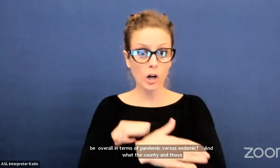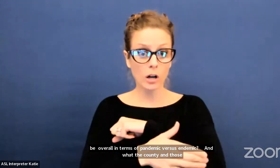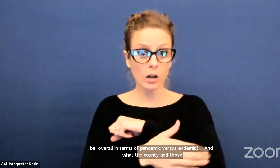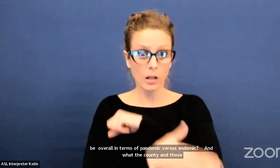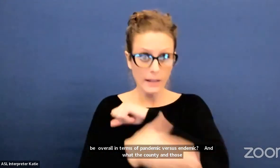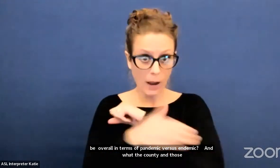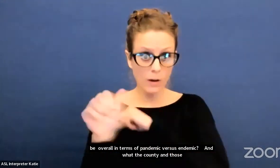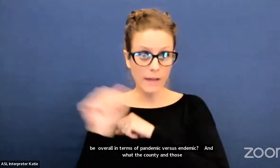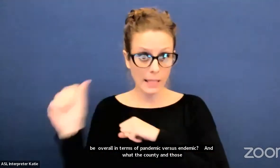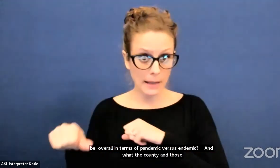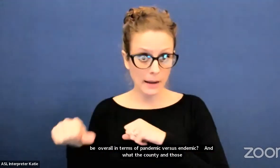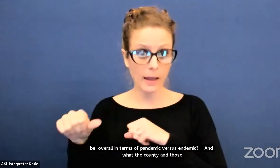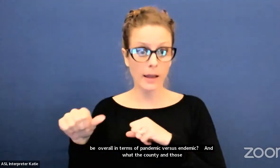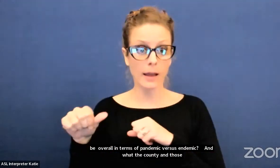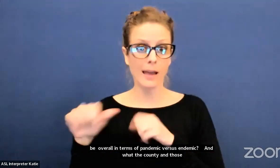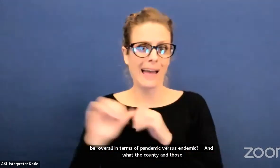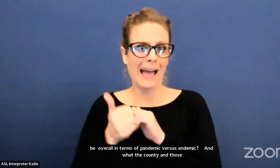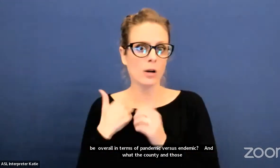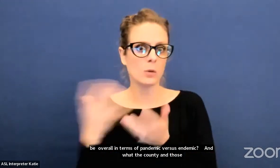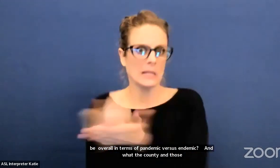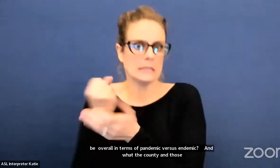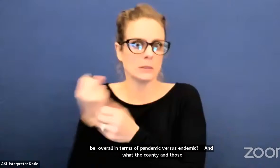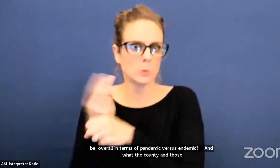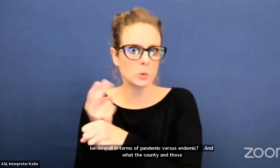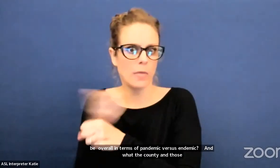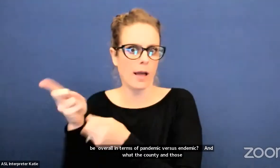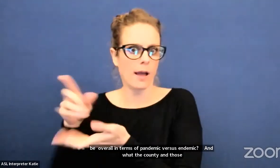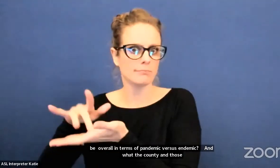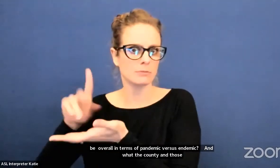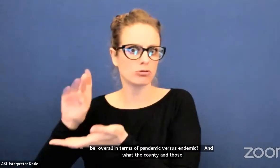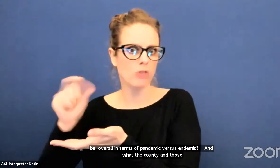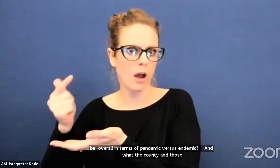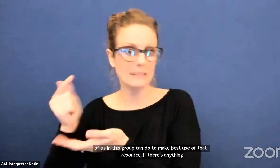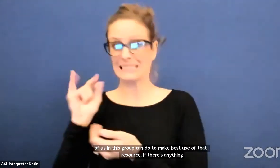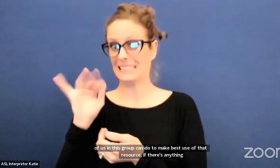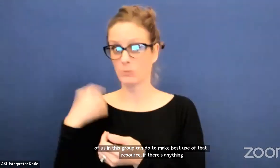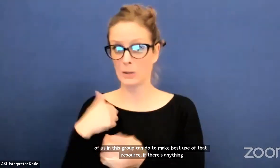make best use of that resource, if there's anything we can do at all.